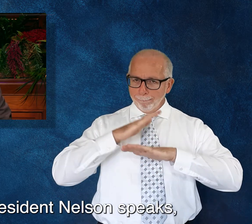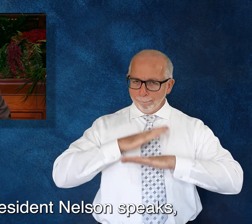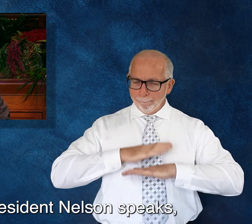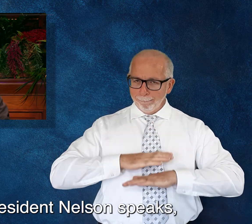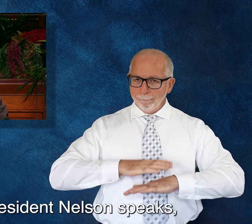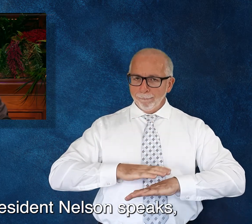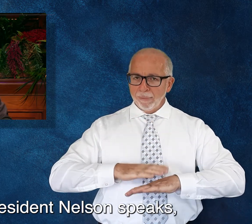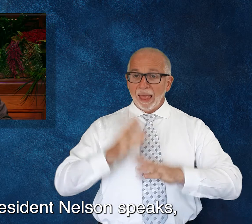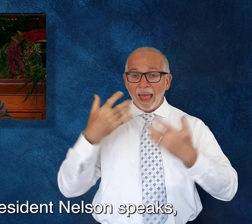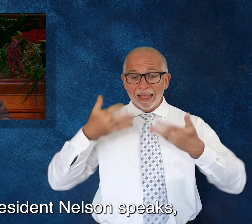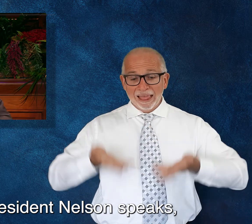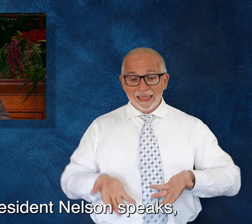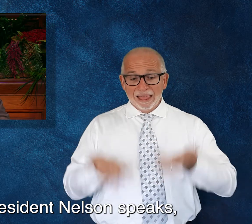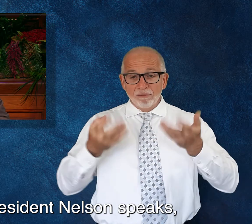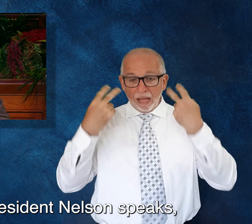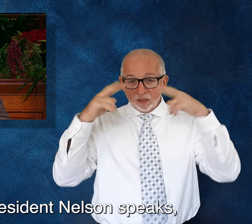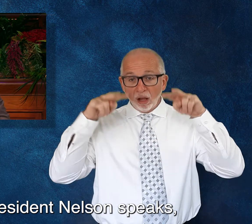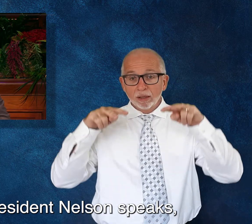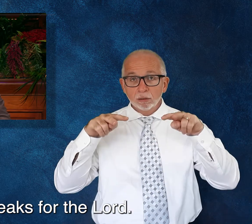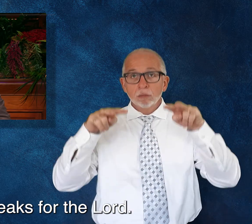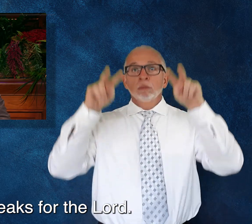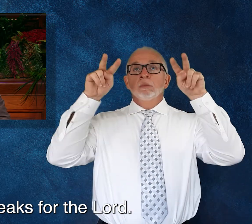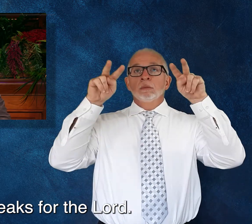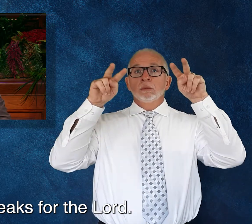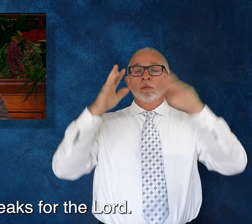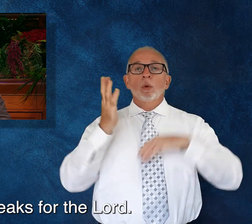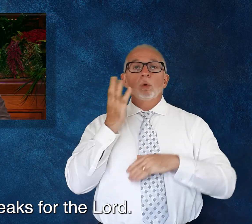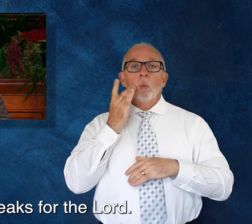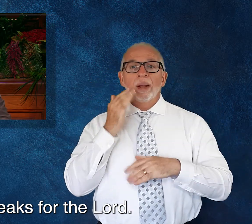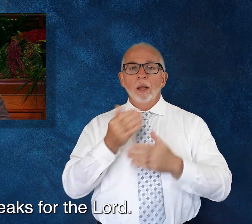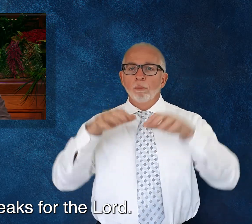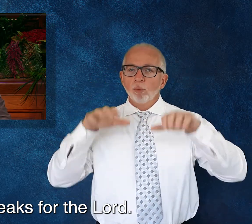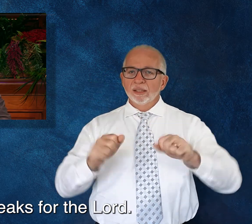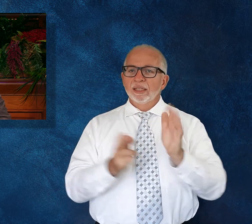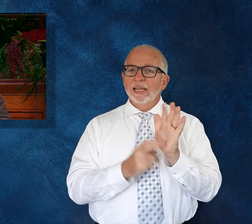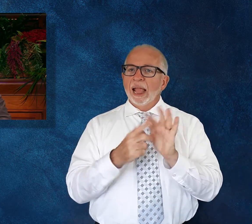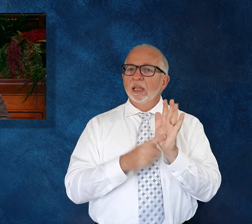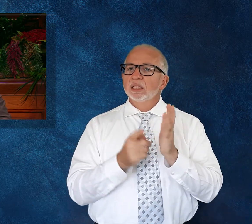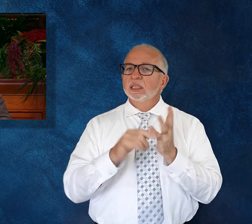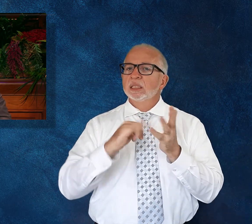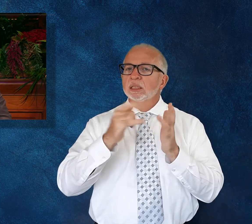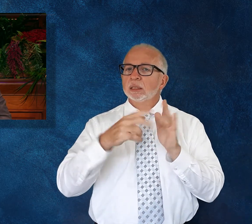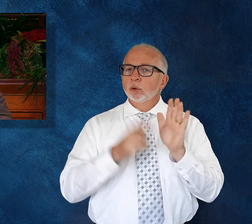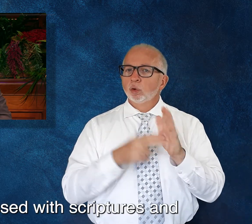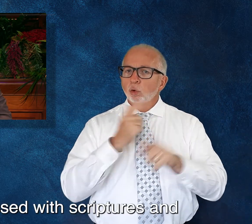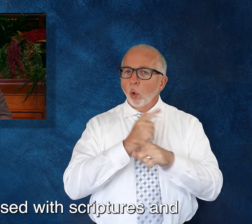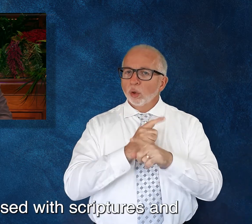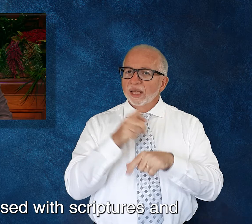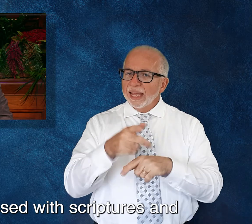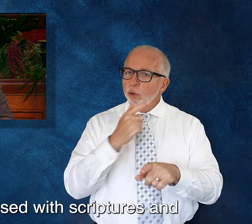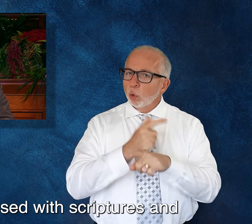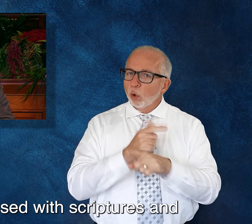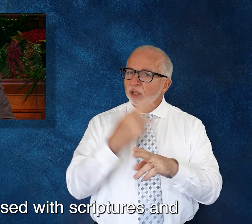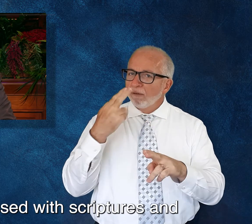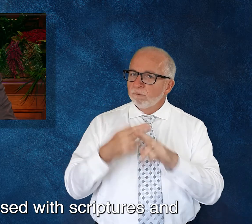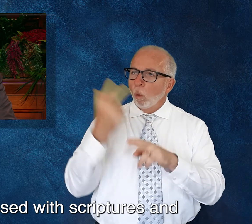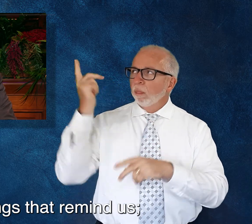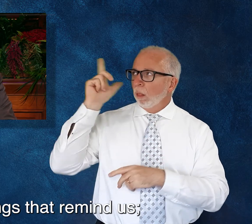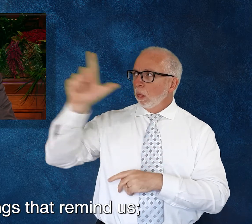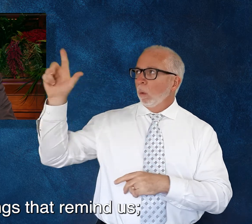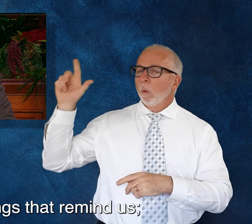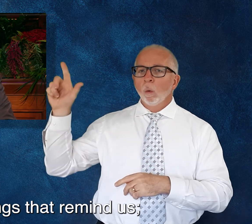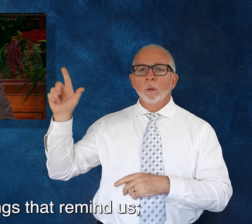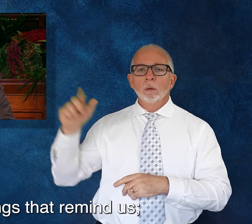For when President Nelson speaks, he speaks for the Lord. We are blessed with scriptures